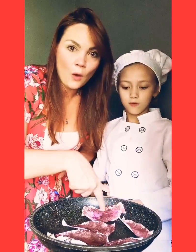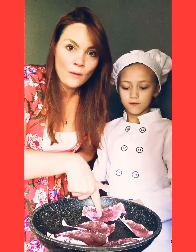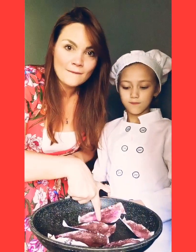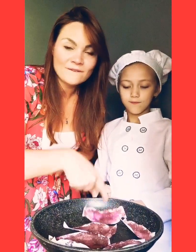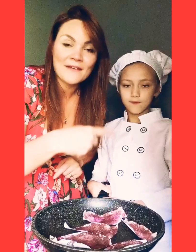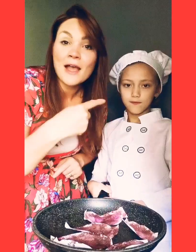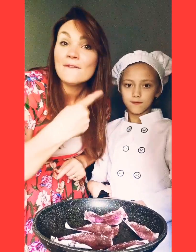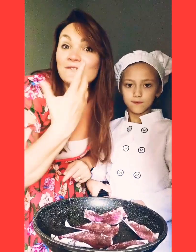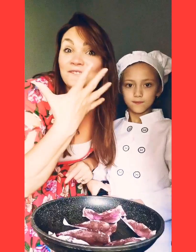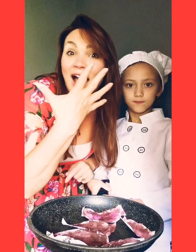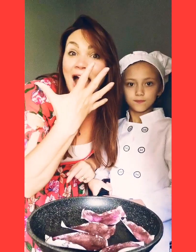1, 2, 3, 4, 5.